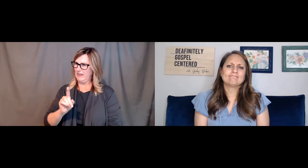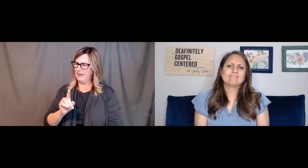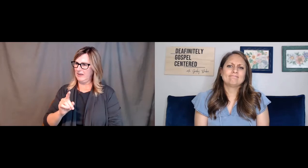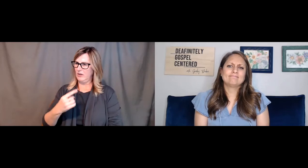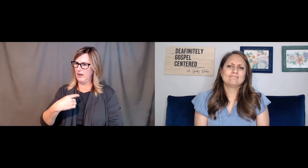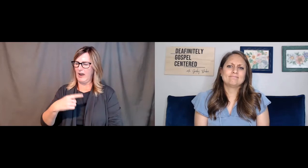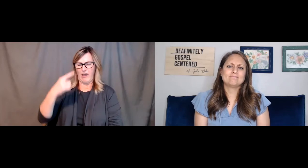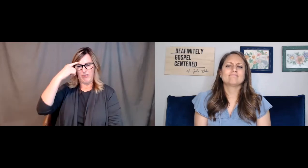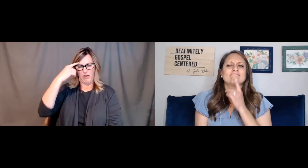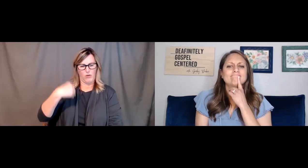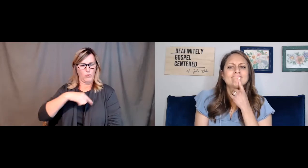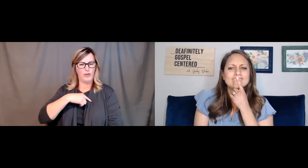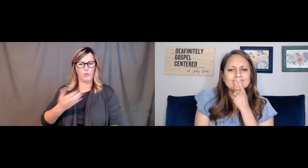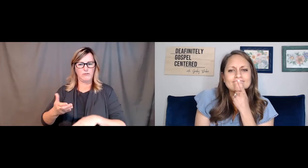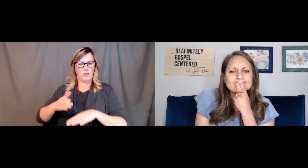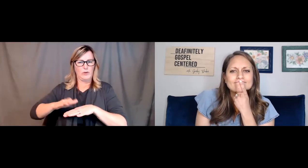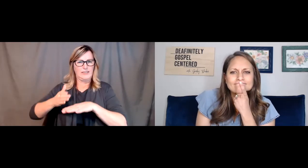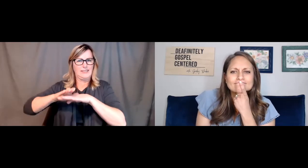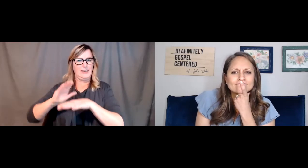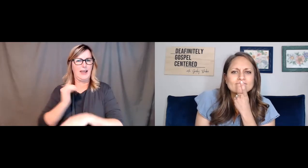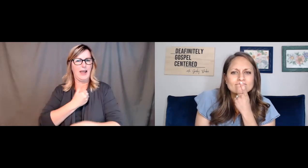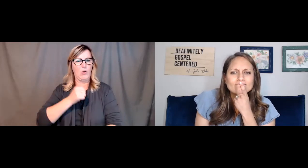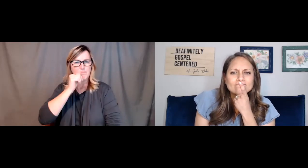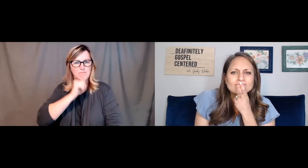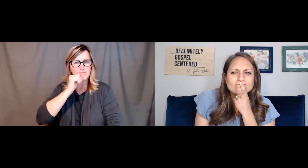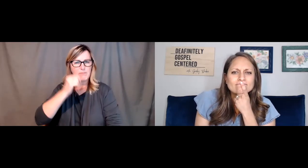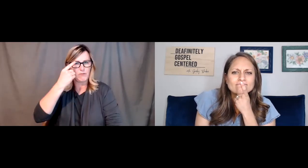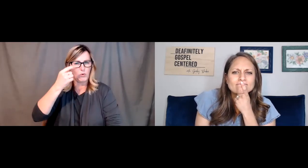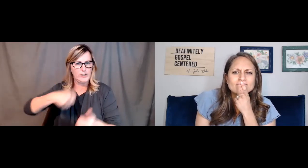And at first I was like, really?